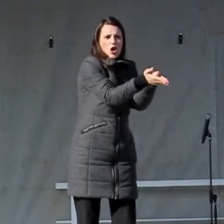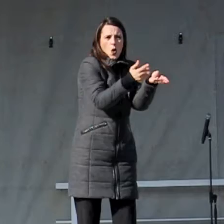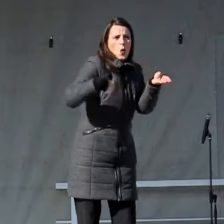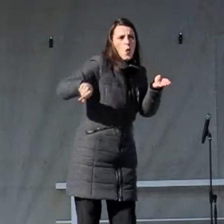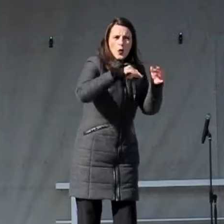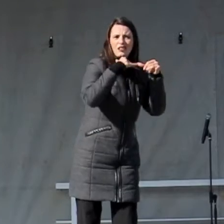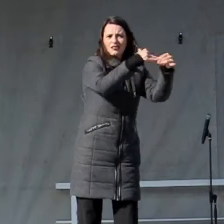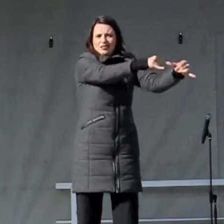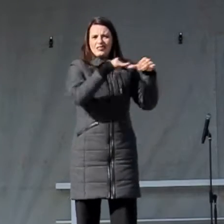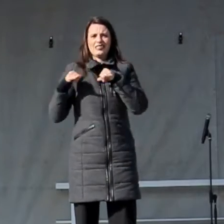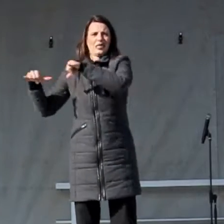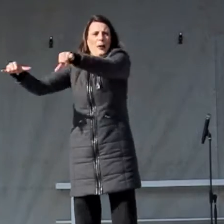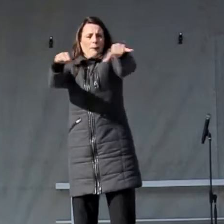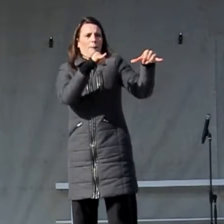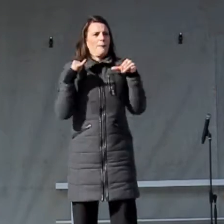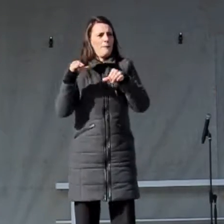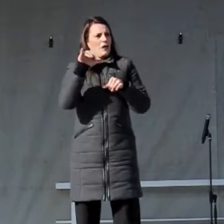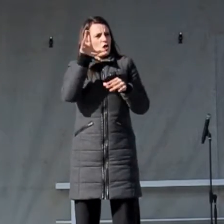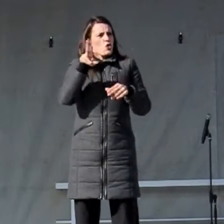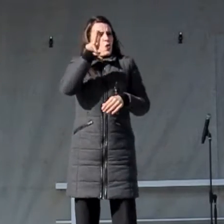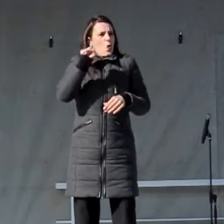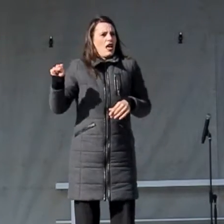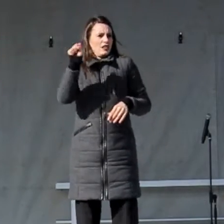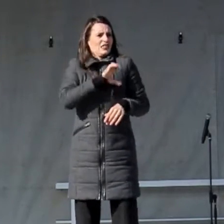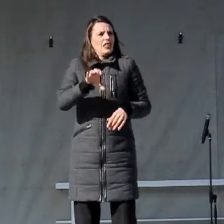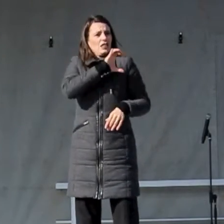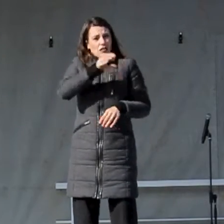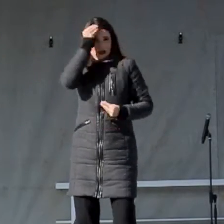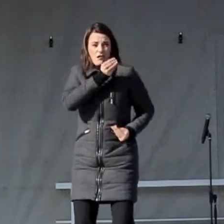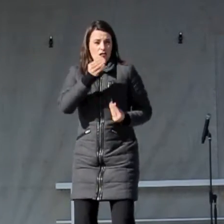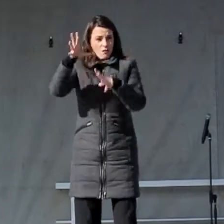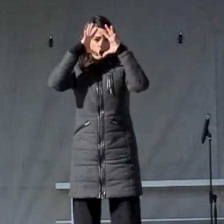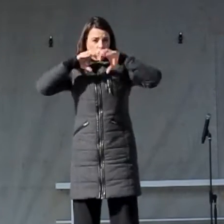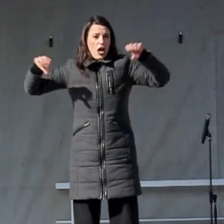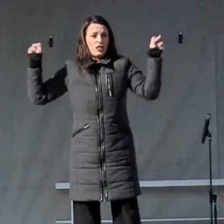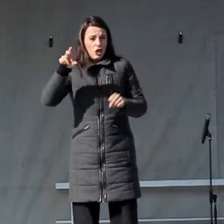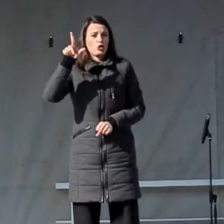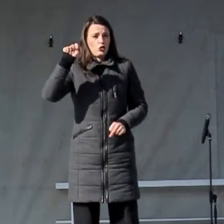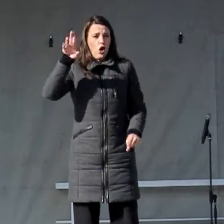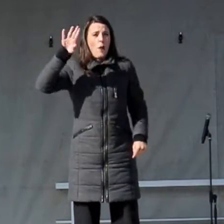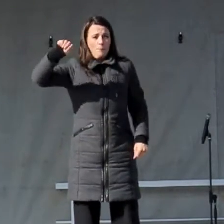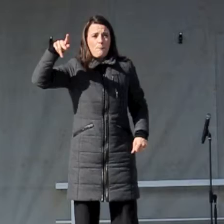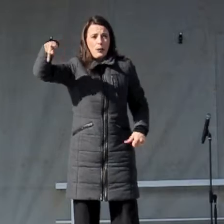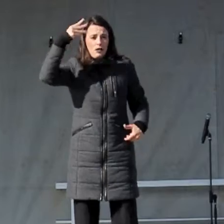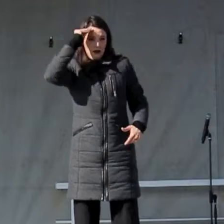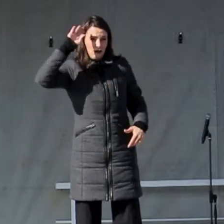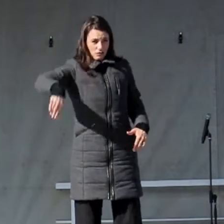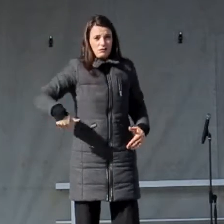are United States citizens, President Donald Trump.